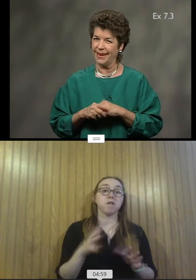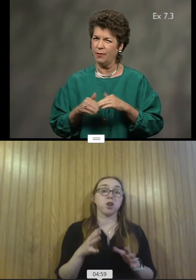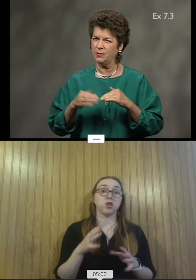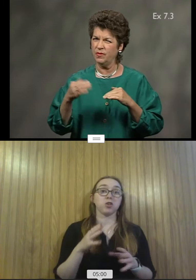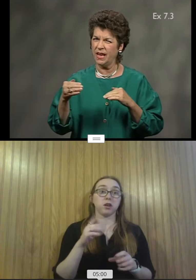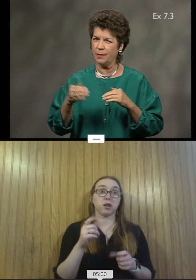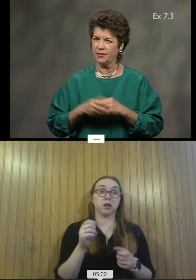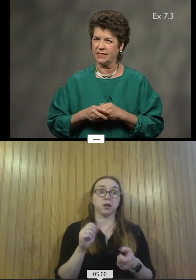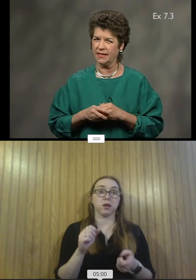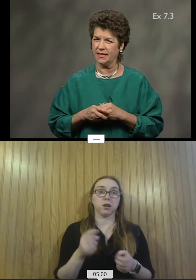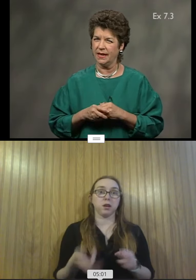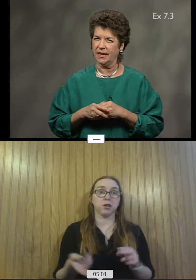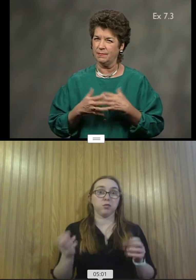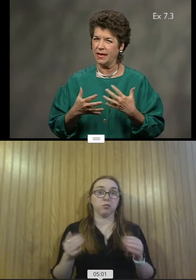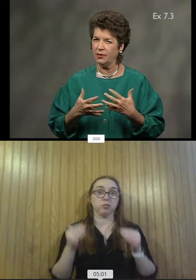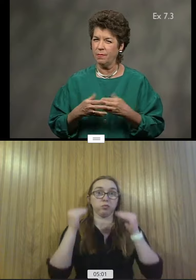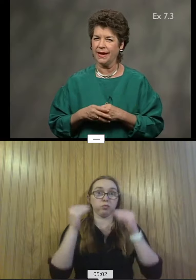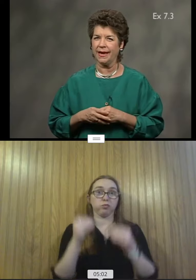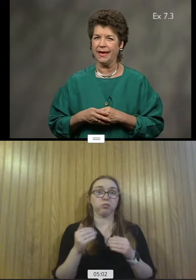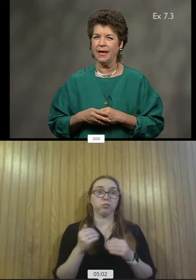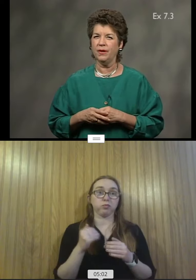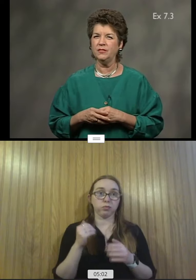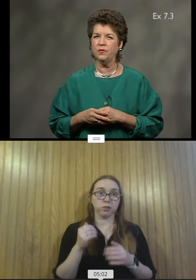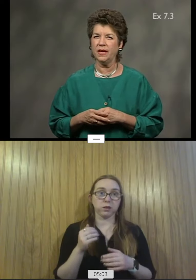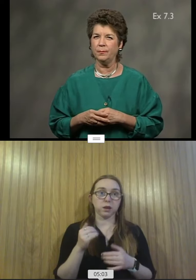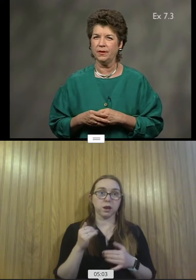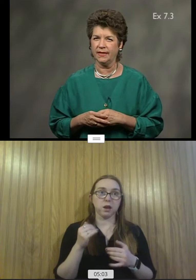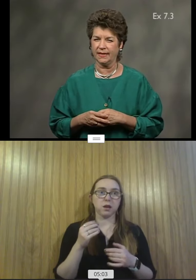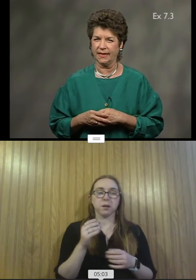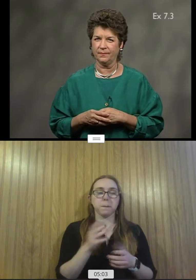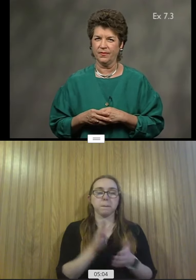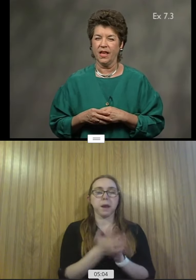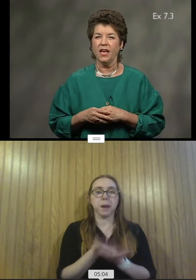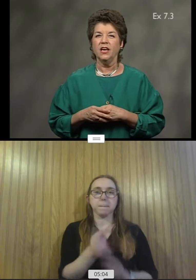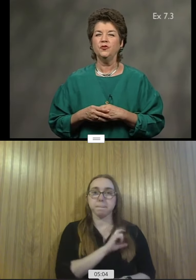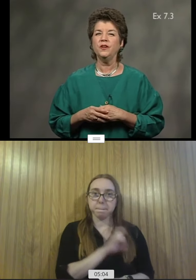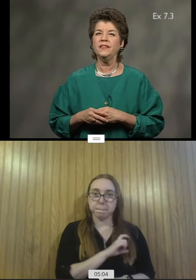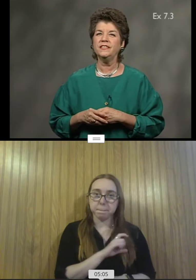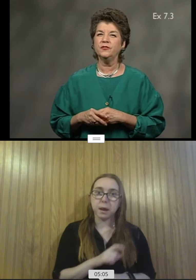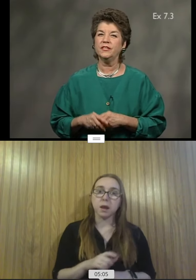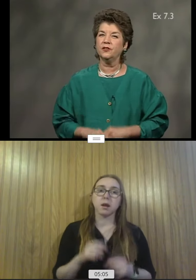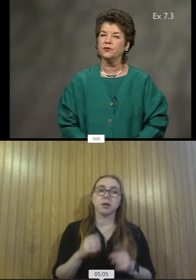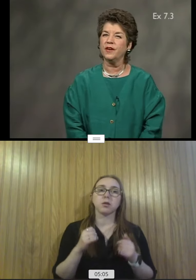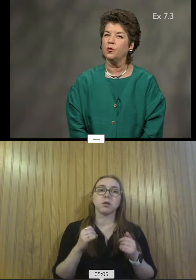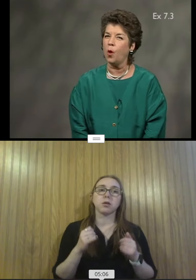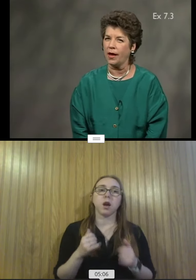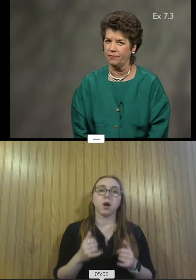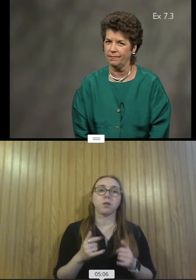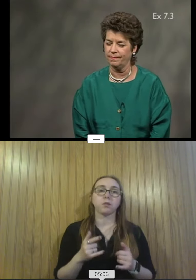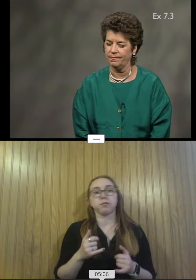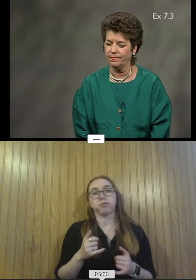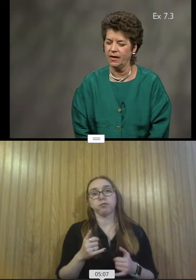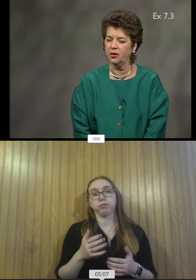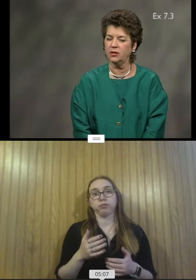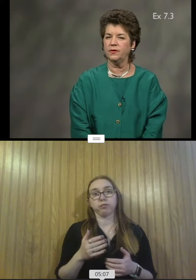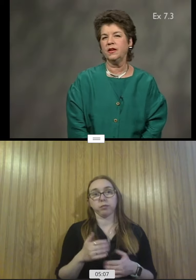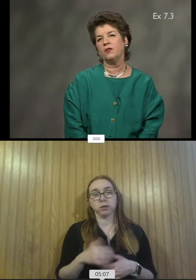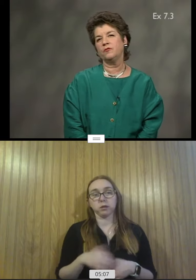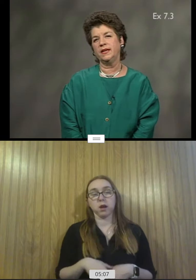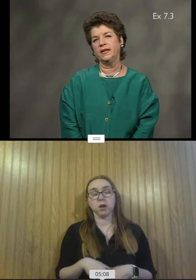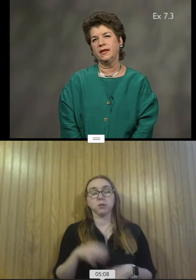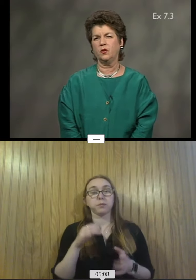Now he's moving up, you see. He's making good money, but he's moving up politically. During these years, he also found a wife. He looked